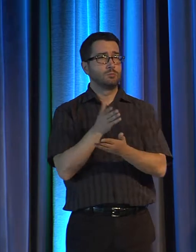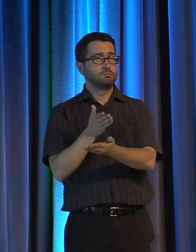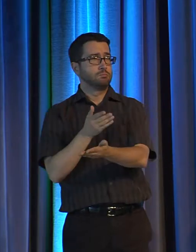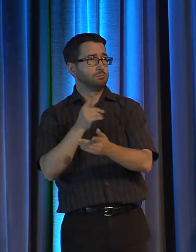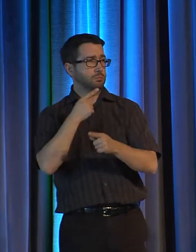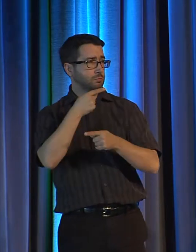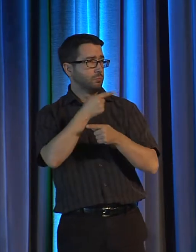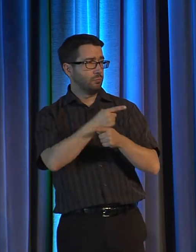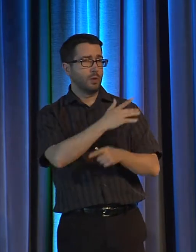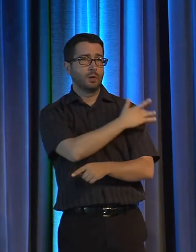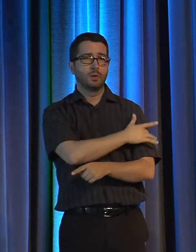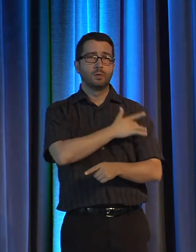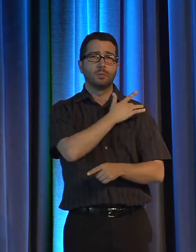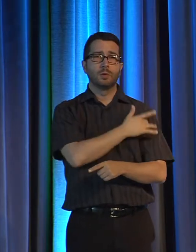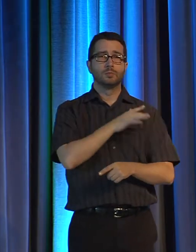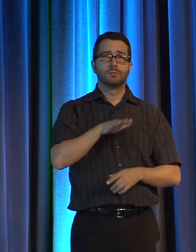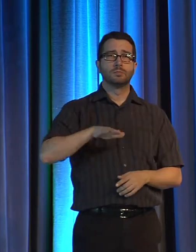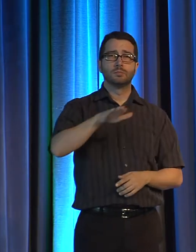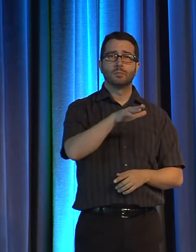to the patients of Nova Scotia.